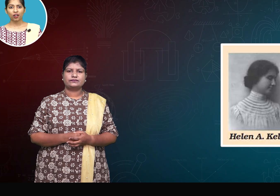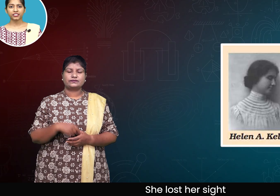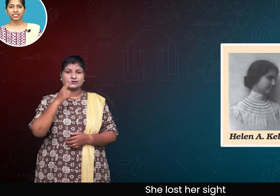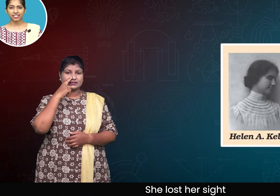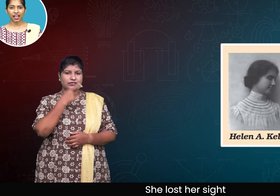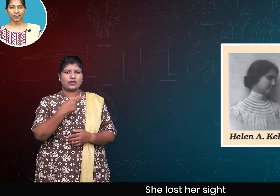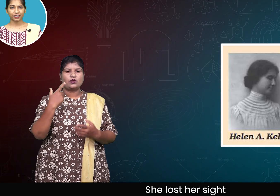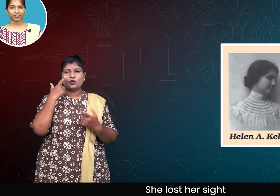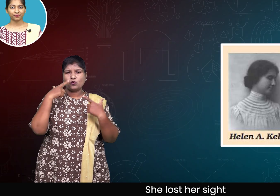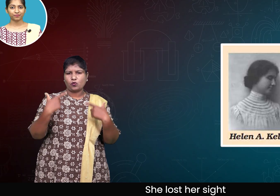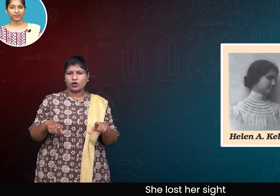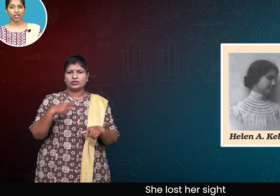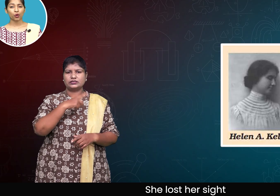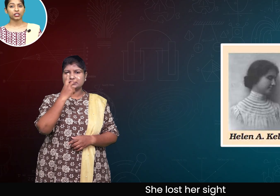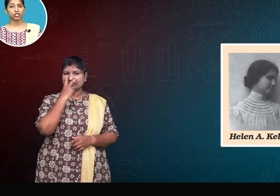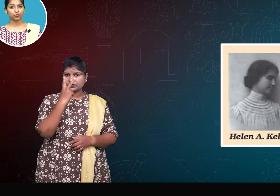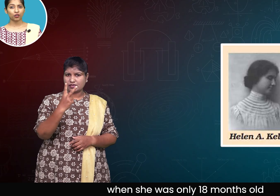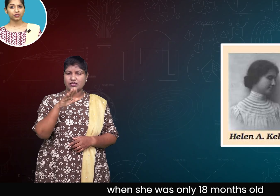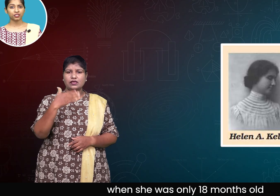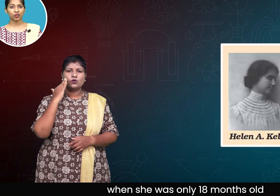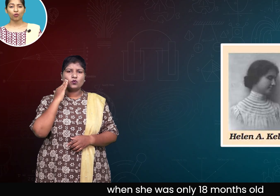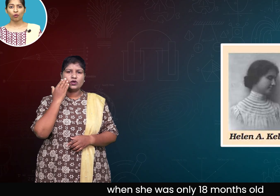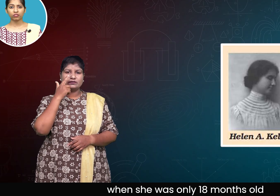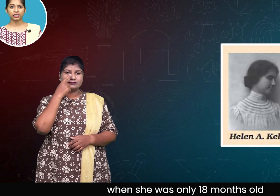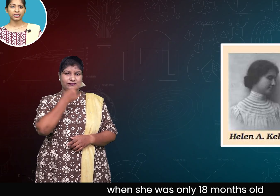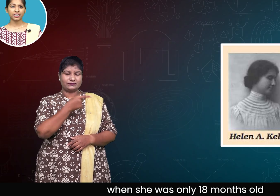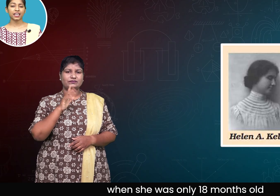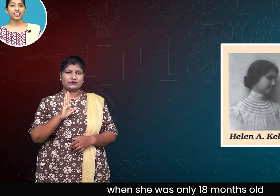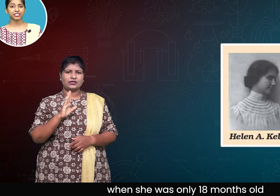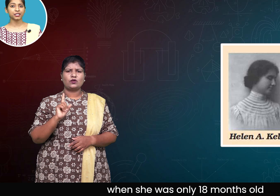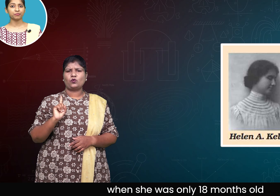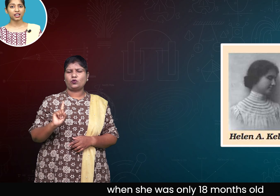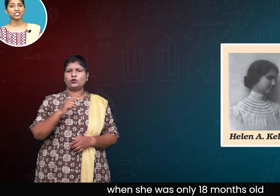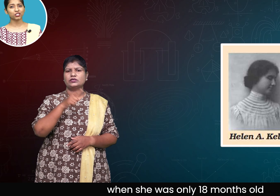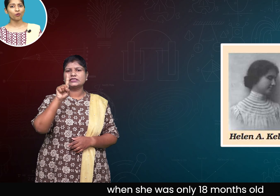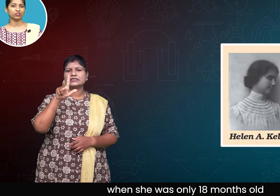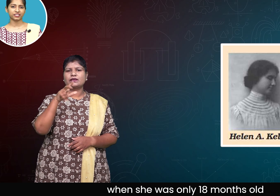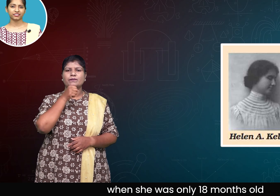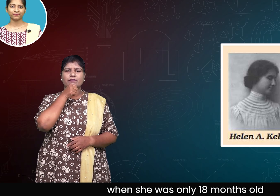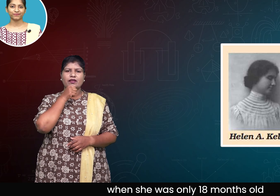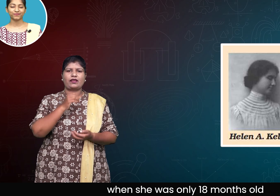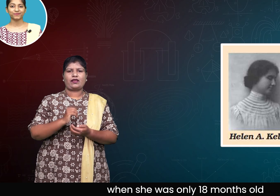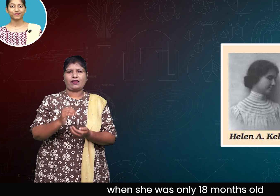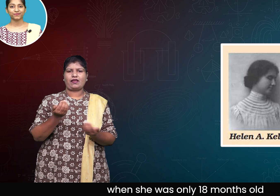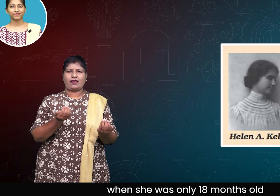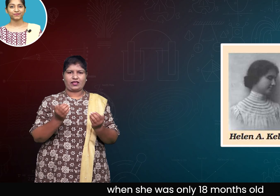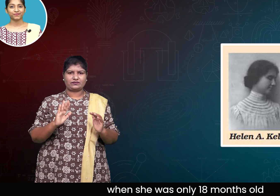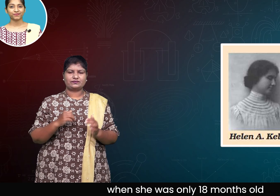She lost her sight when she was only 18 months old.